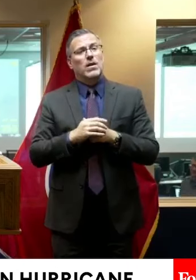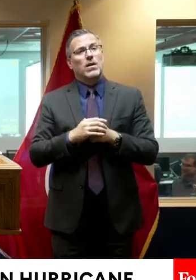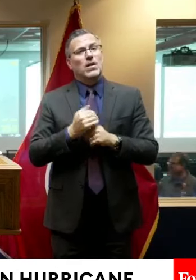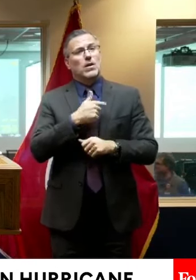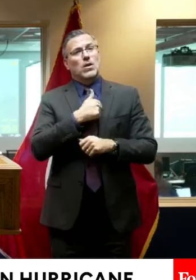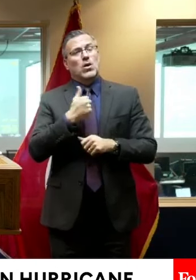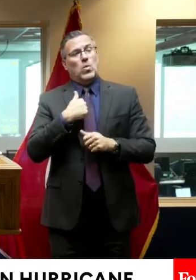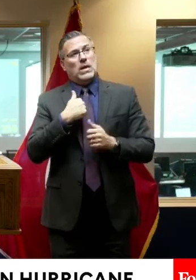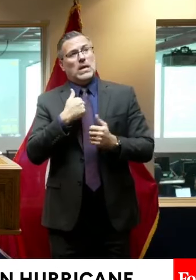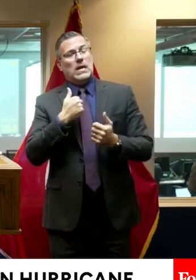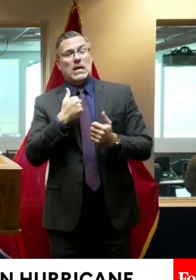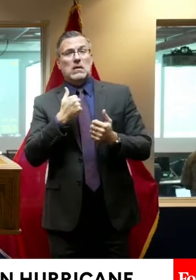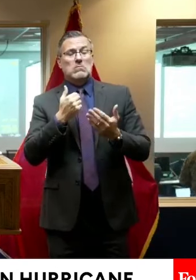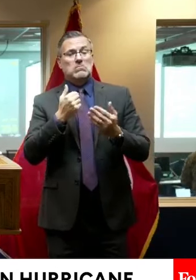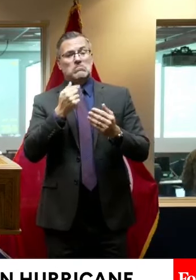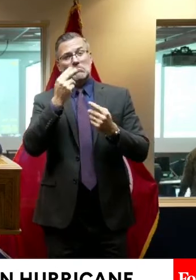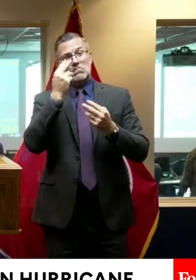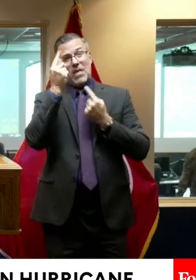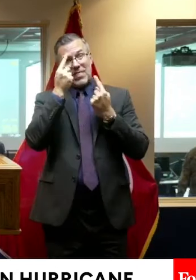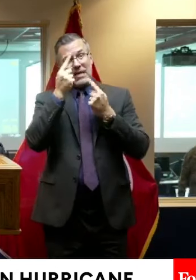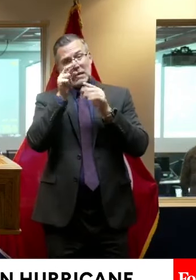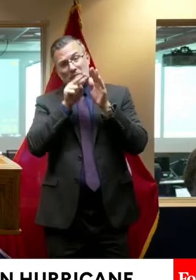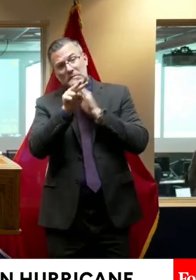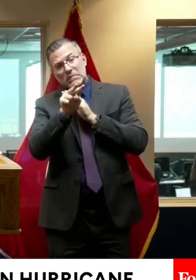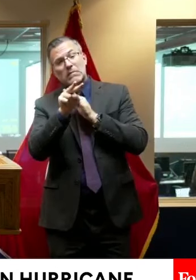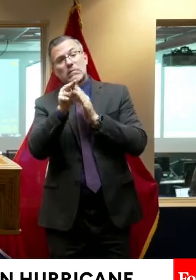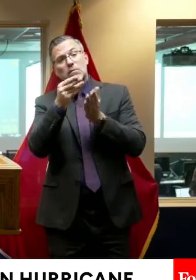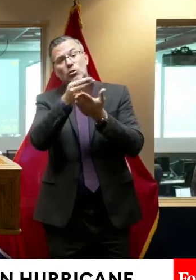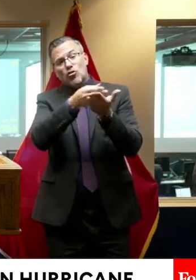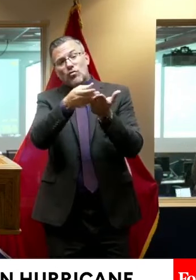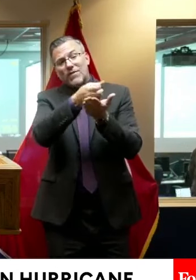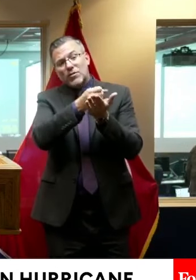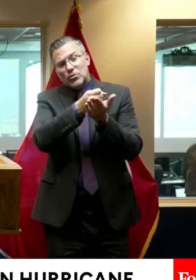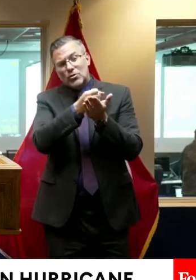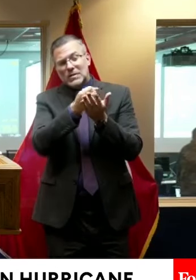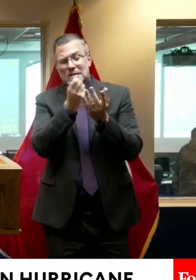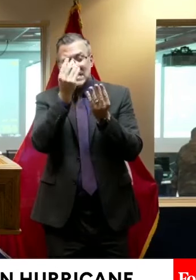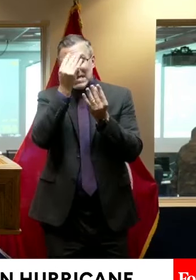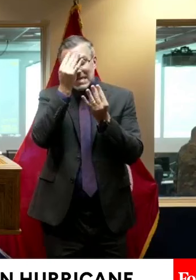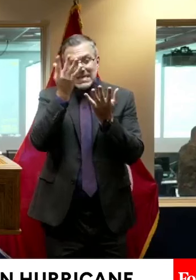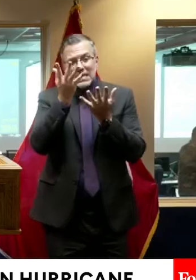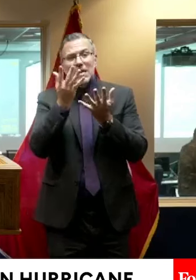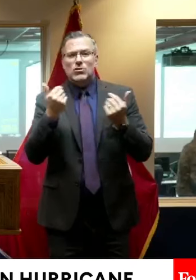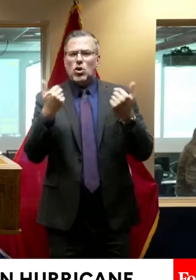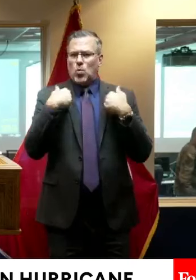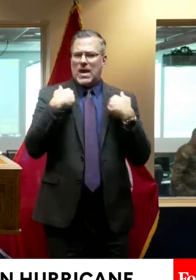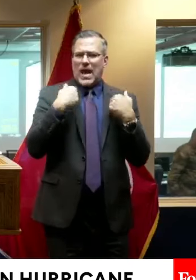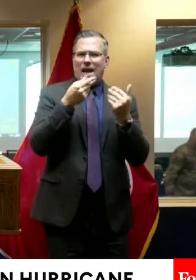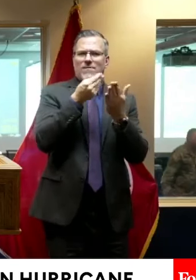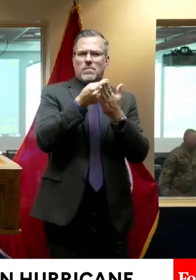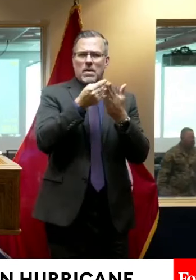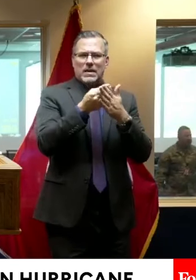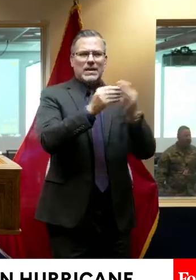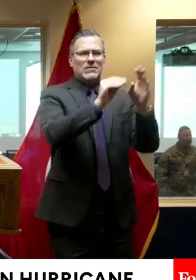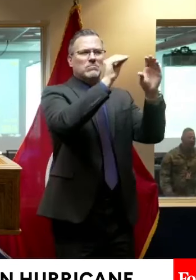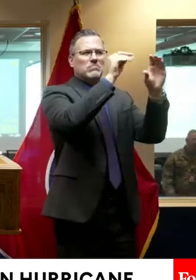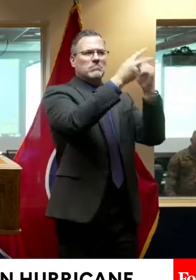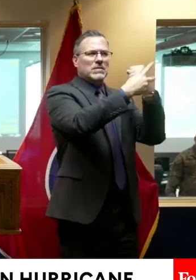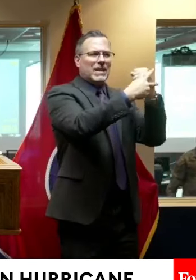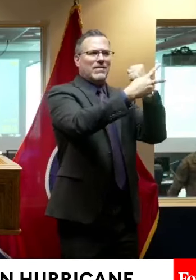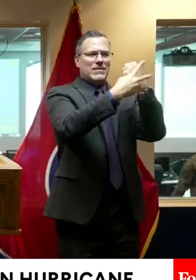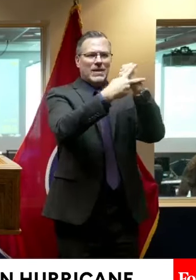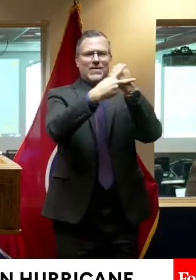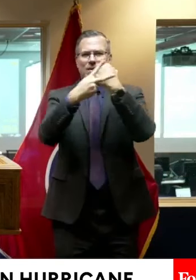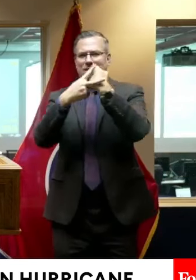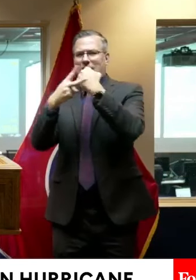anticipated revenues that outperform expectations. So we have dollars to choose. You know, we have dollars